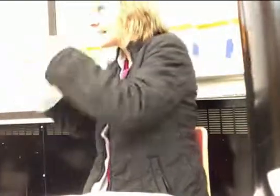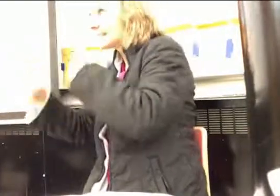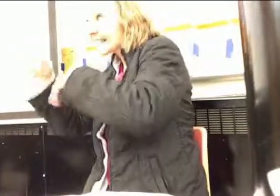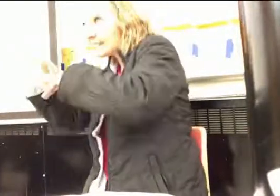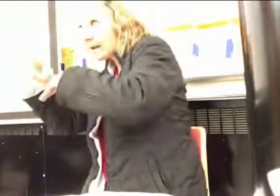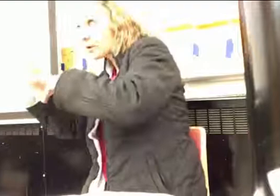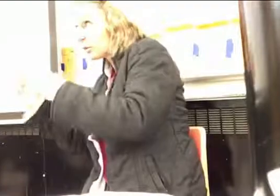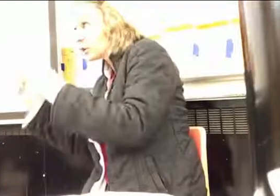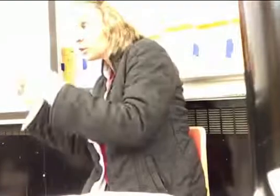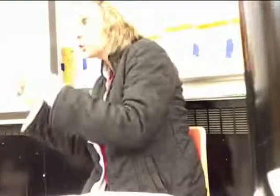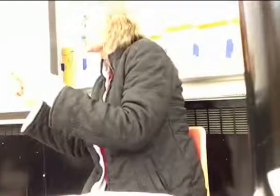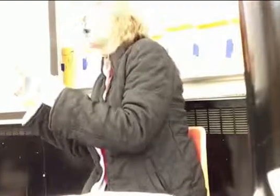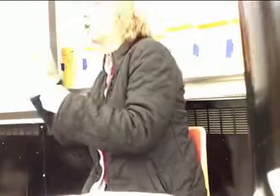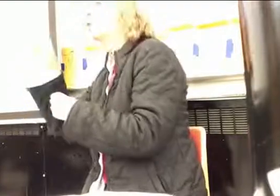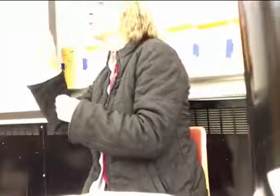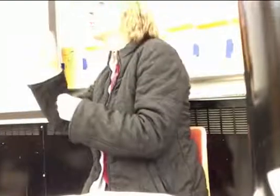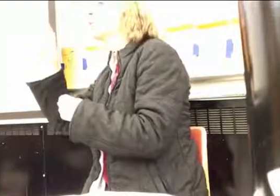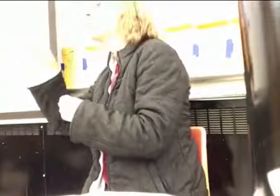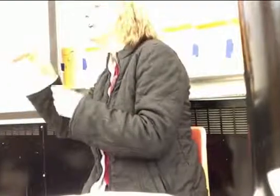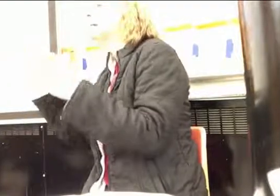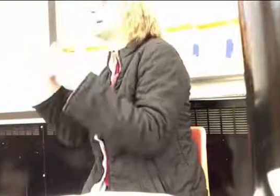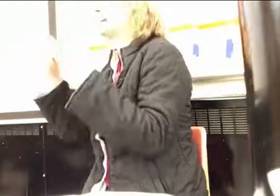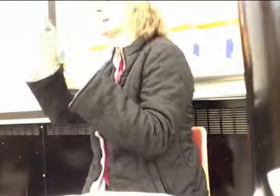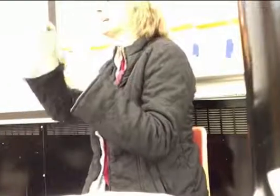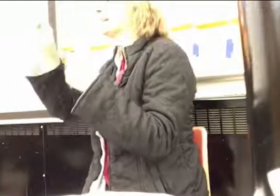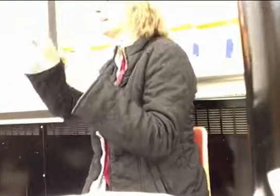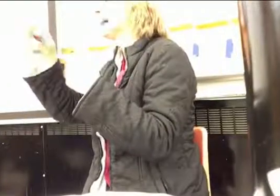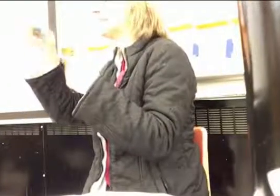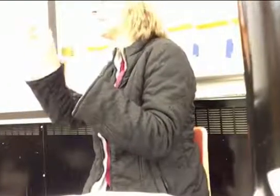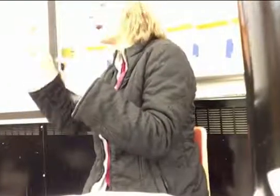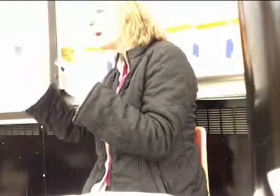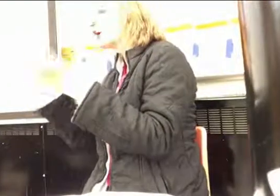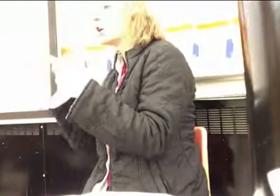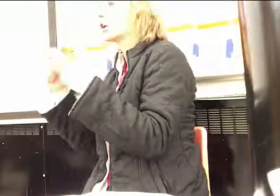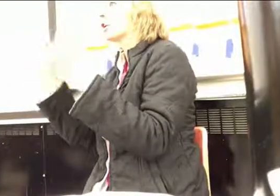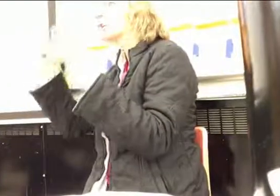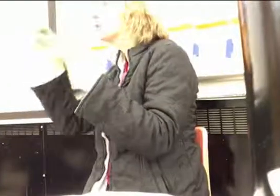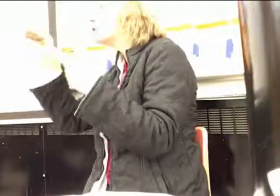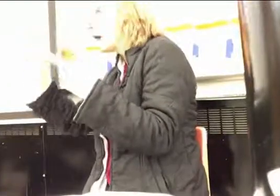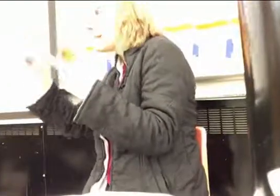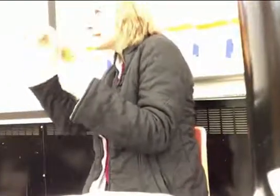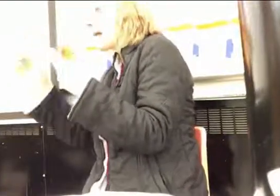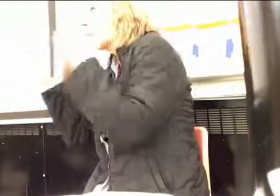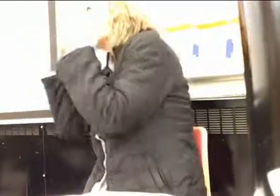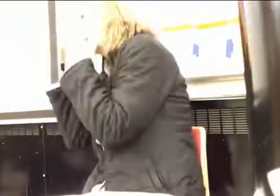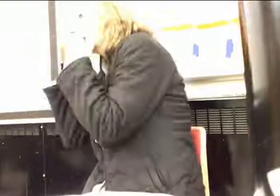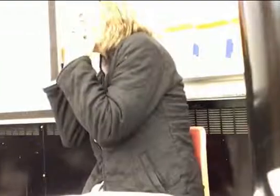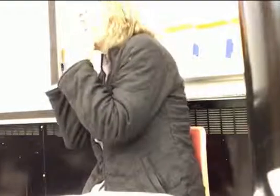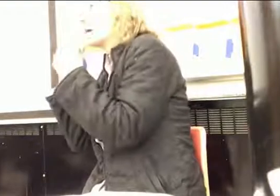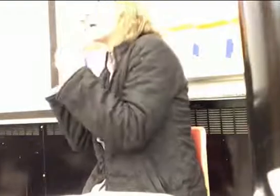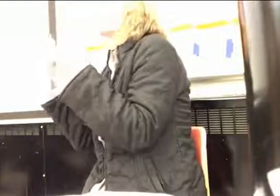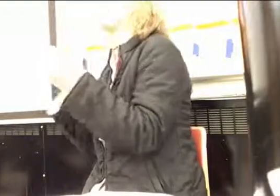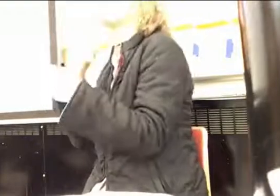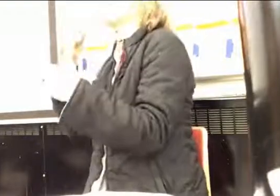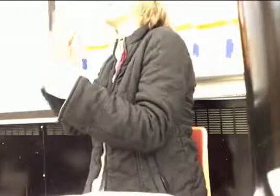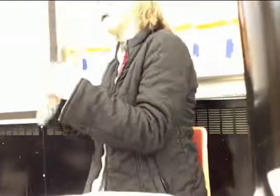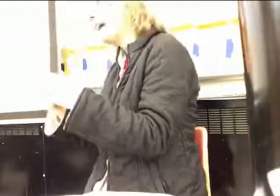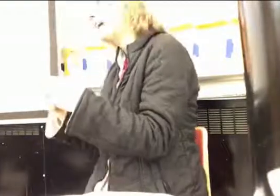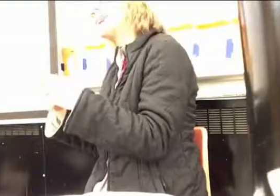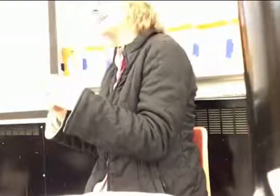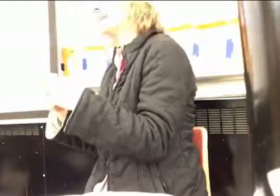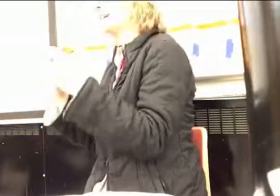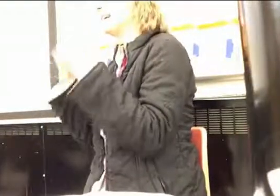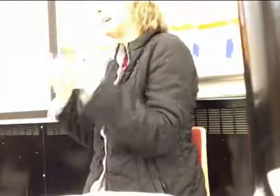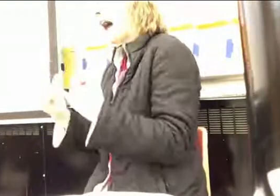the diamonds, you had like rubies and sapphires, gems. And that was what was worth things. Then, for your question of why does it